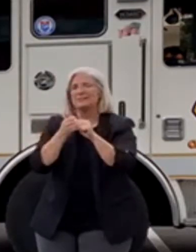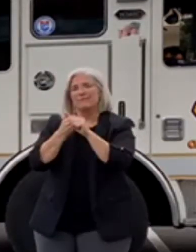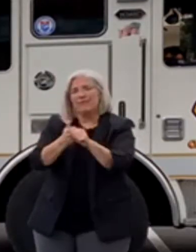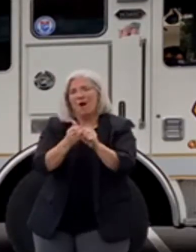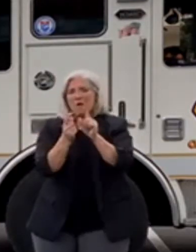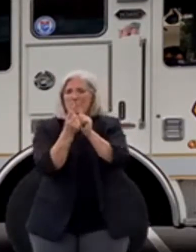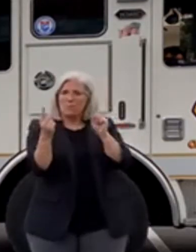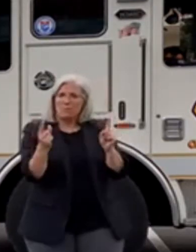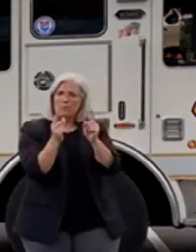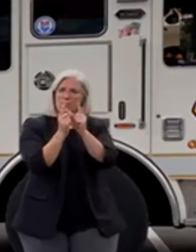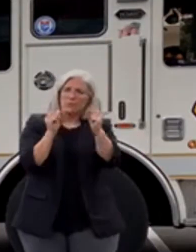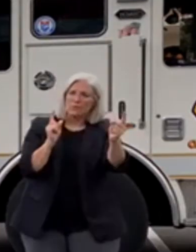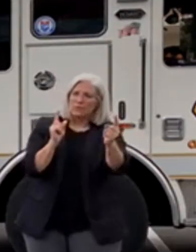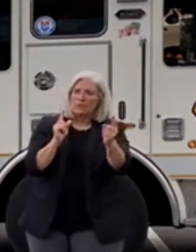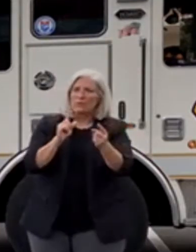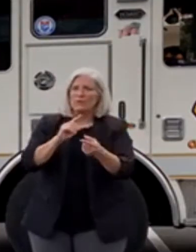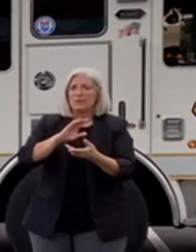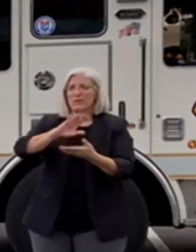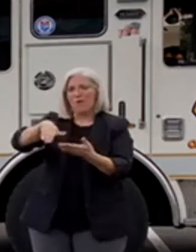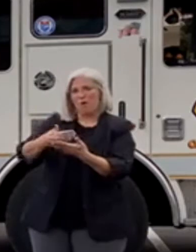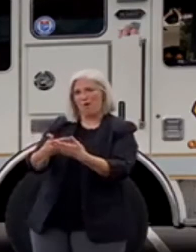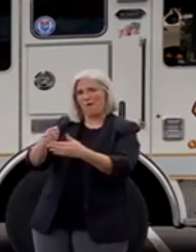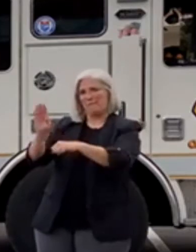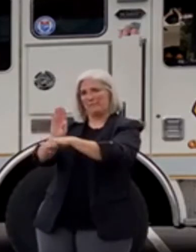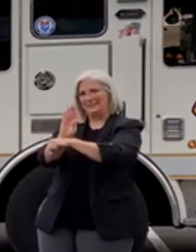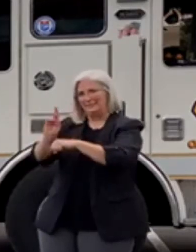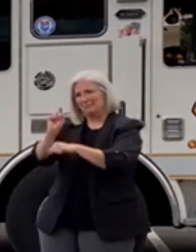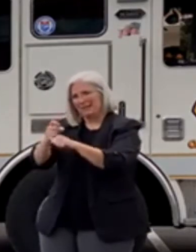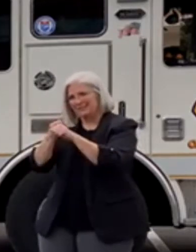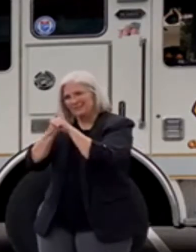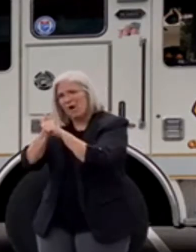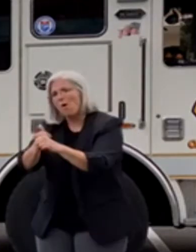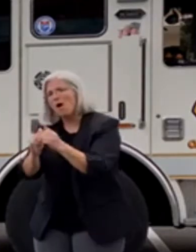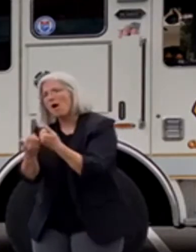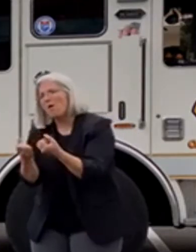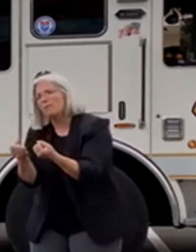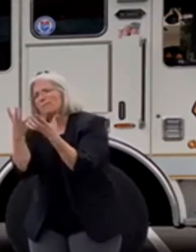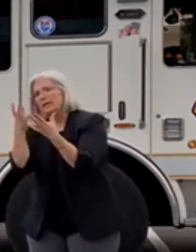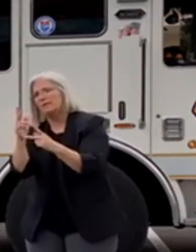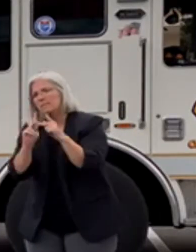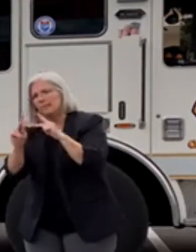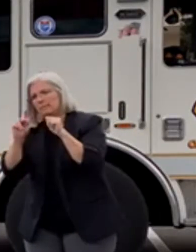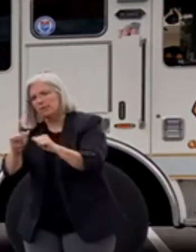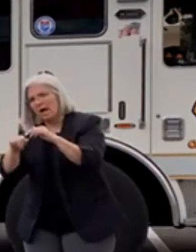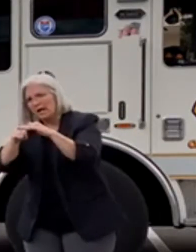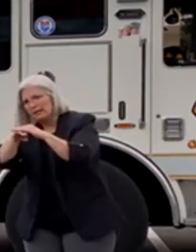and that all businesses are enforcing those requirements strictly